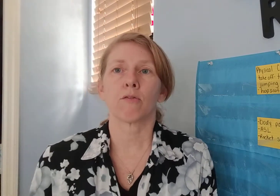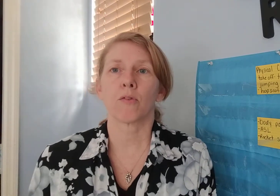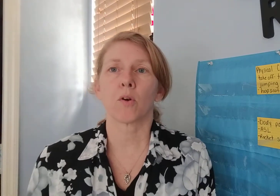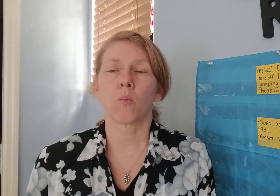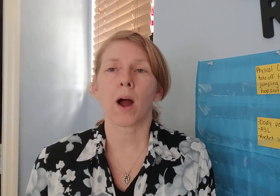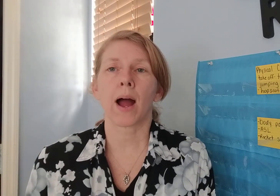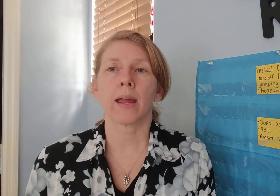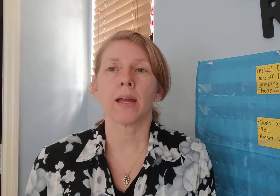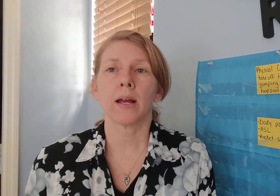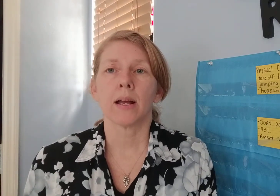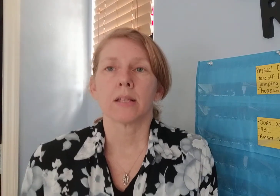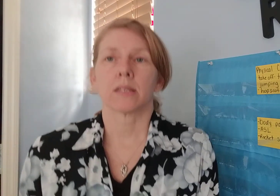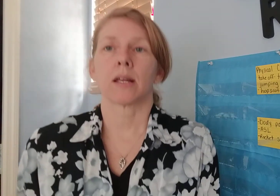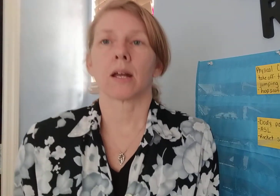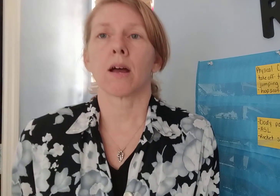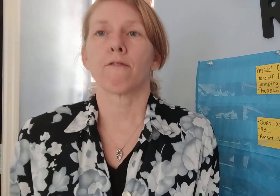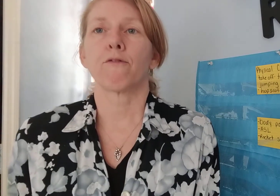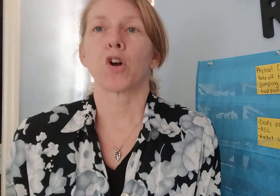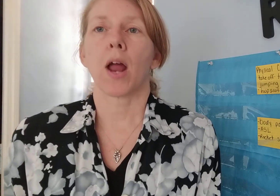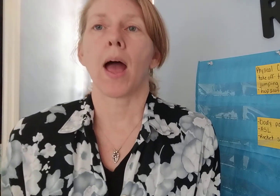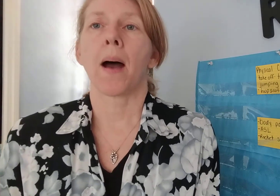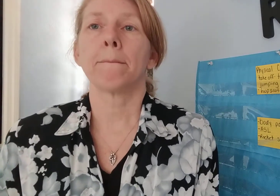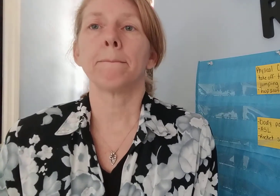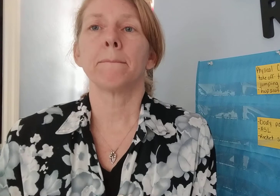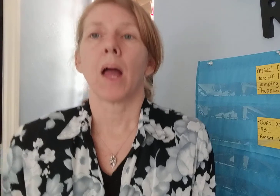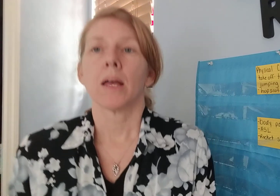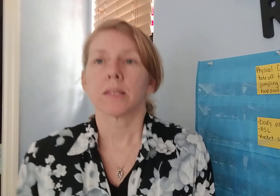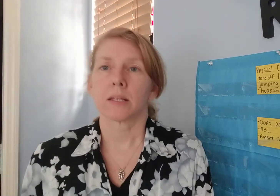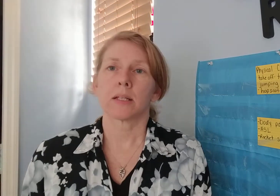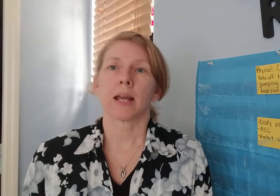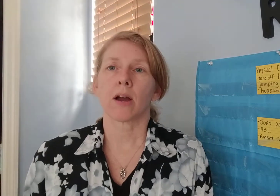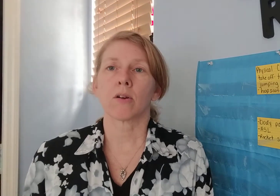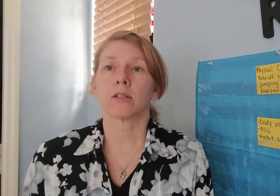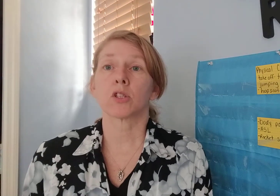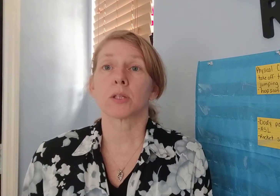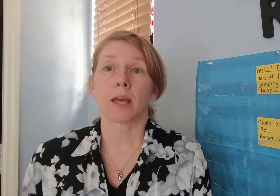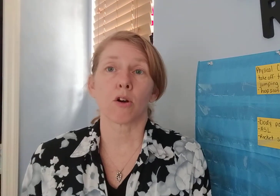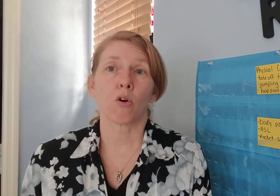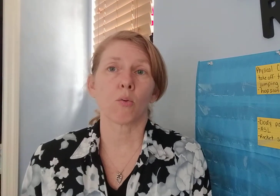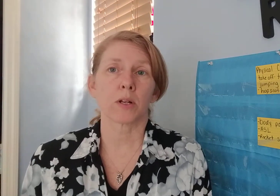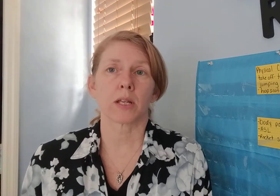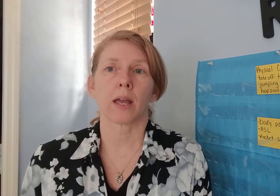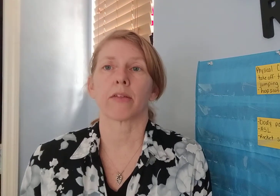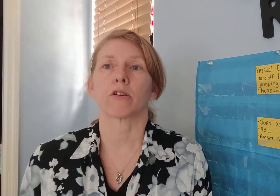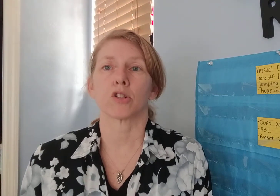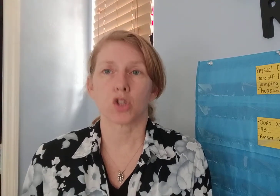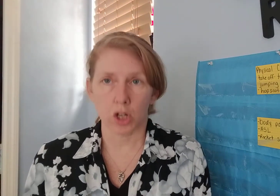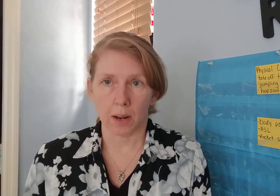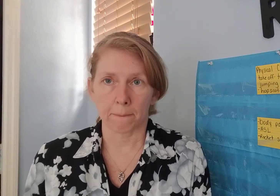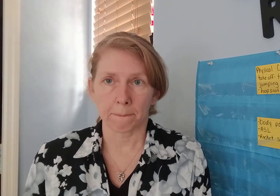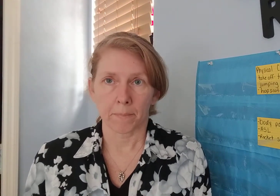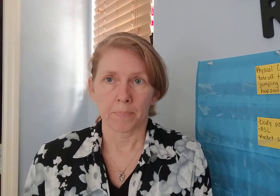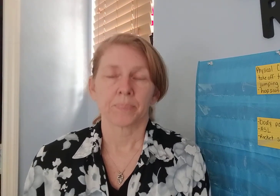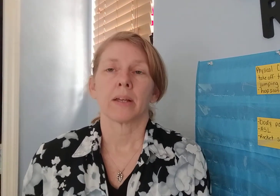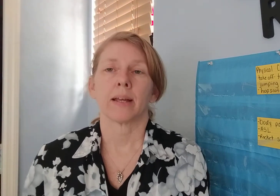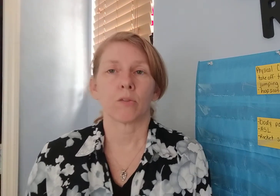for Y, stand up for M, sit down and say the whole word together, gym. Then we